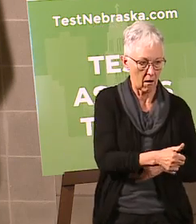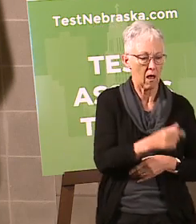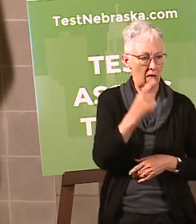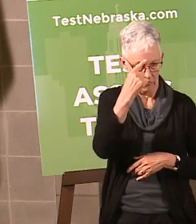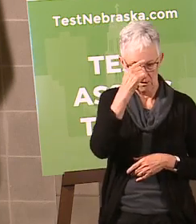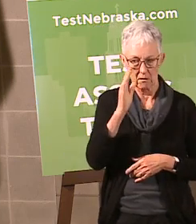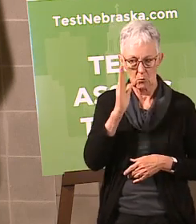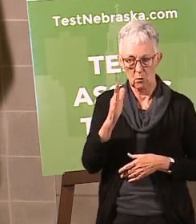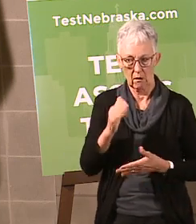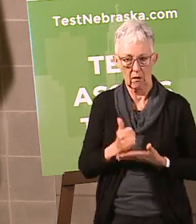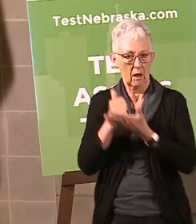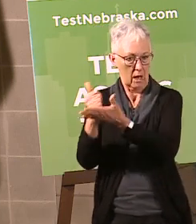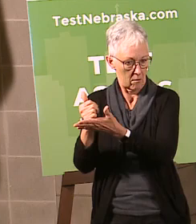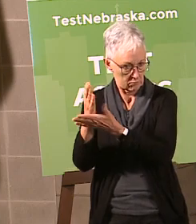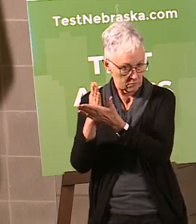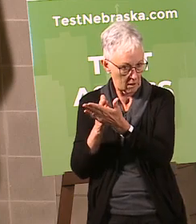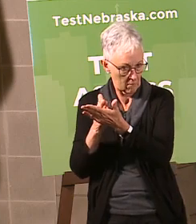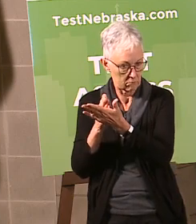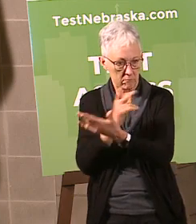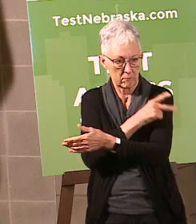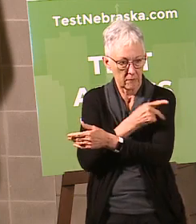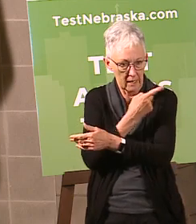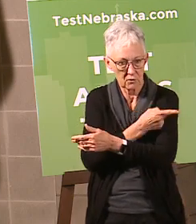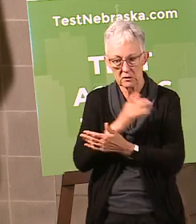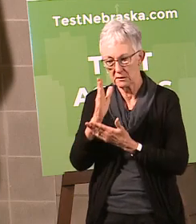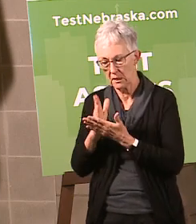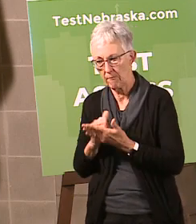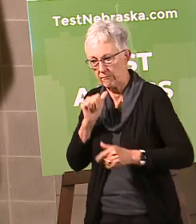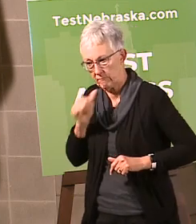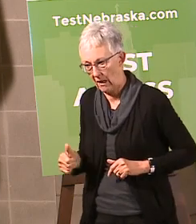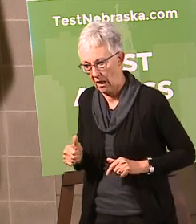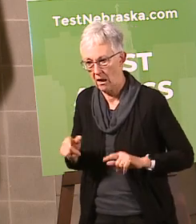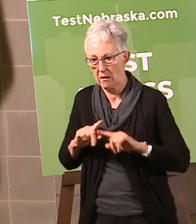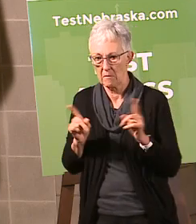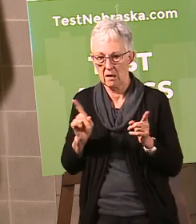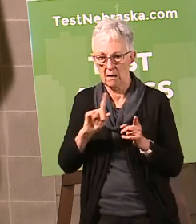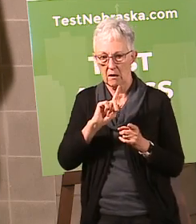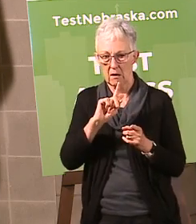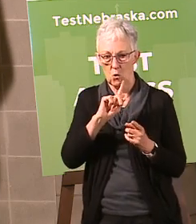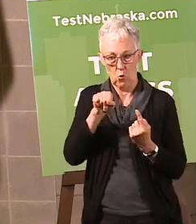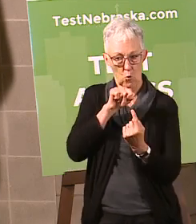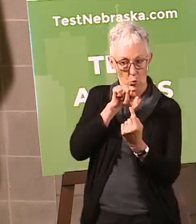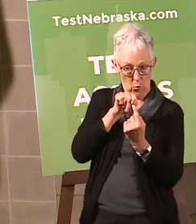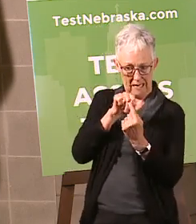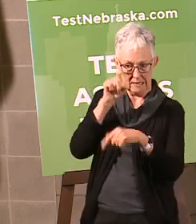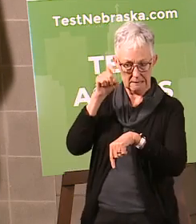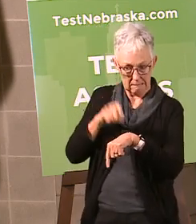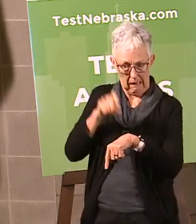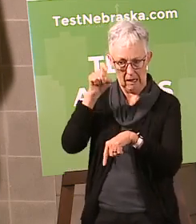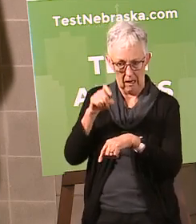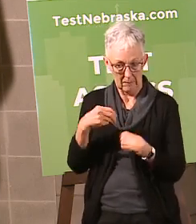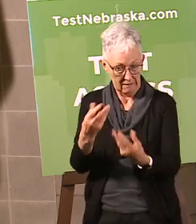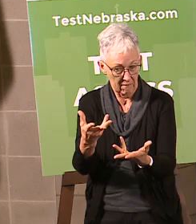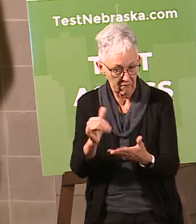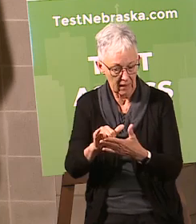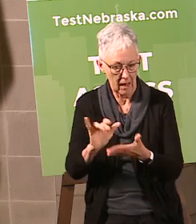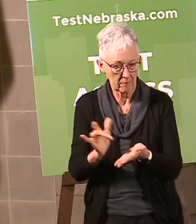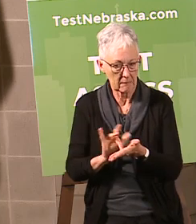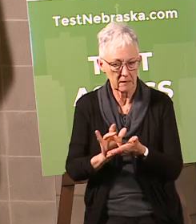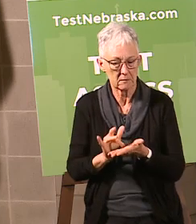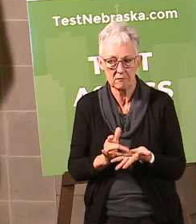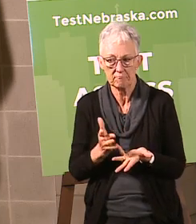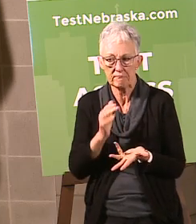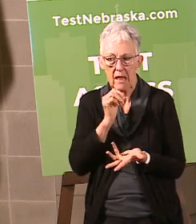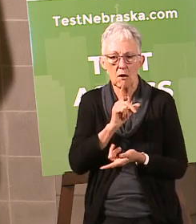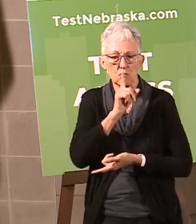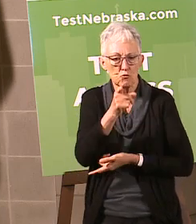exactly what course of the disease it's going to be best used for. That's something we'll try to determine here over the next few